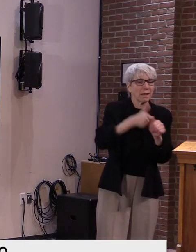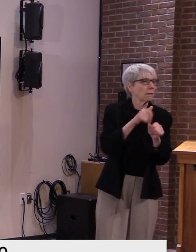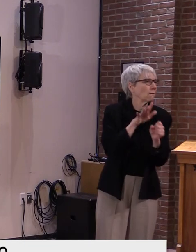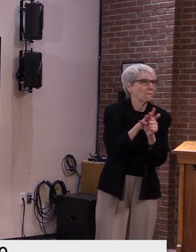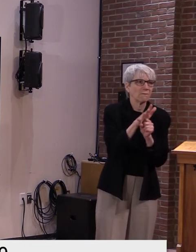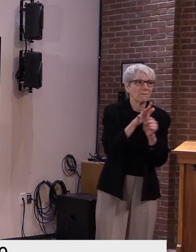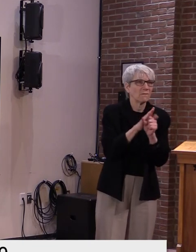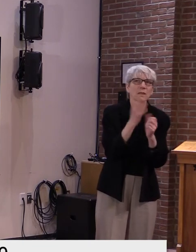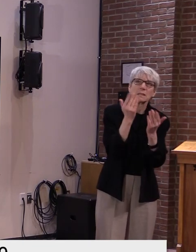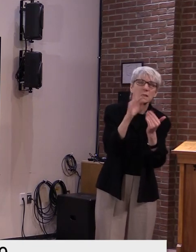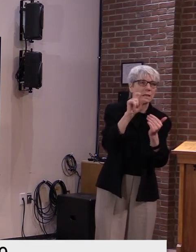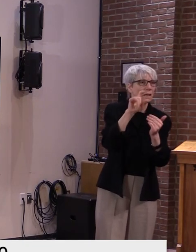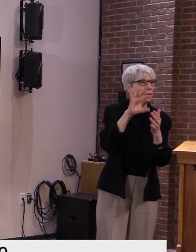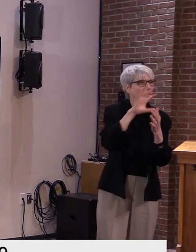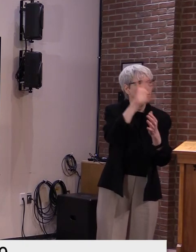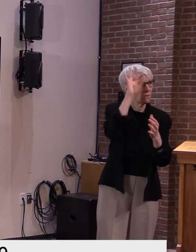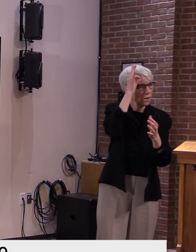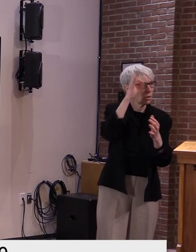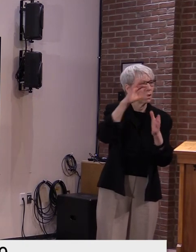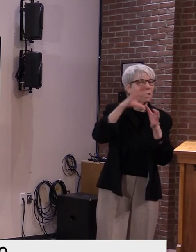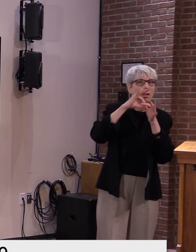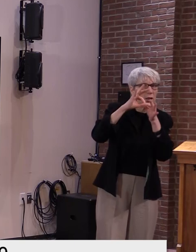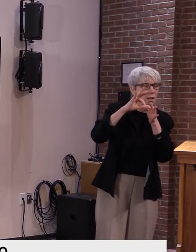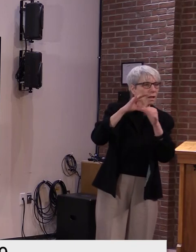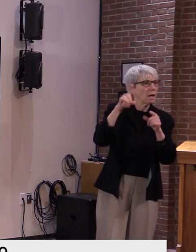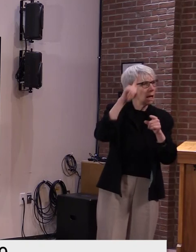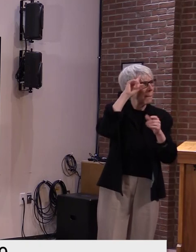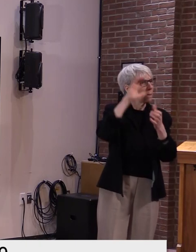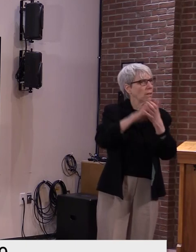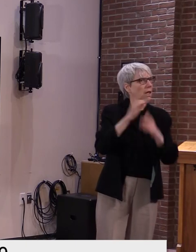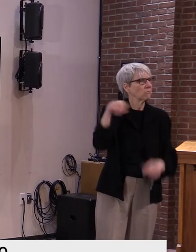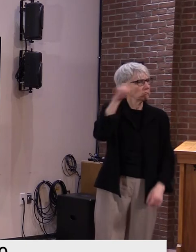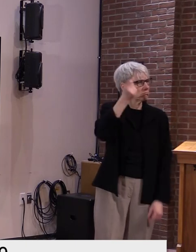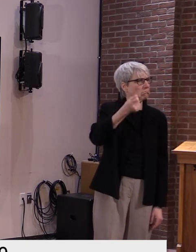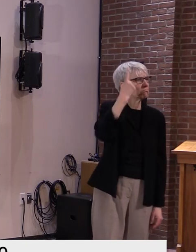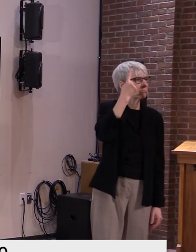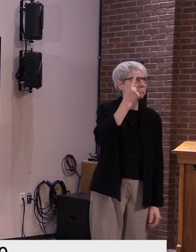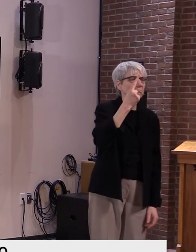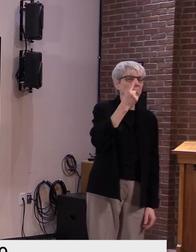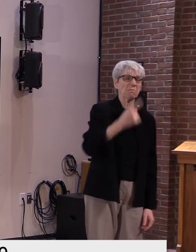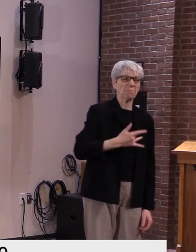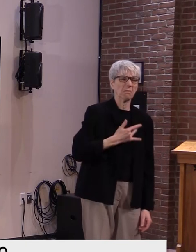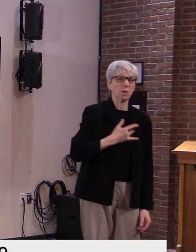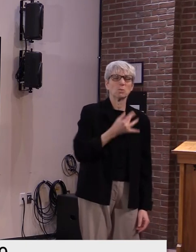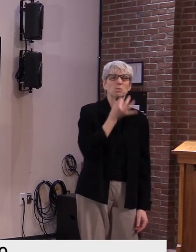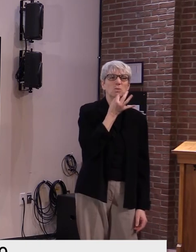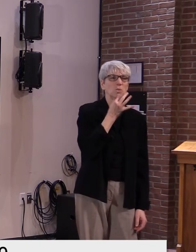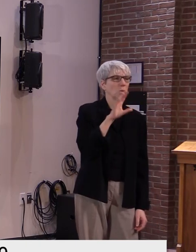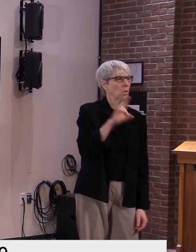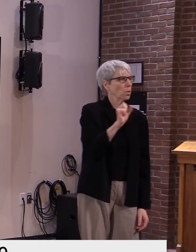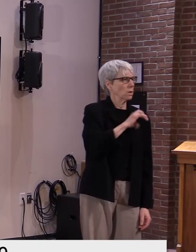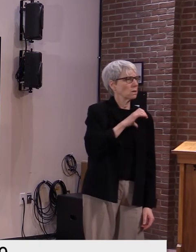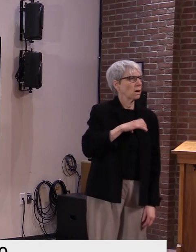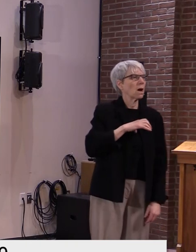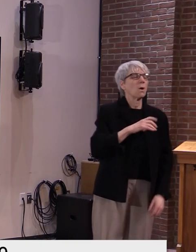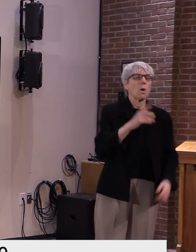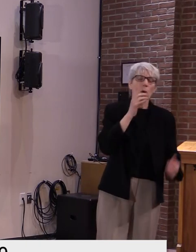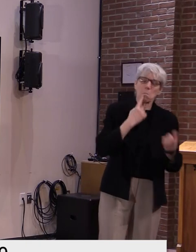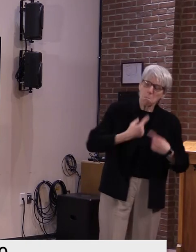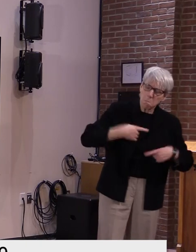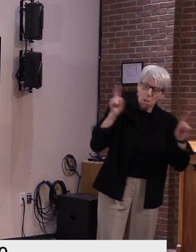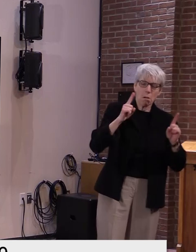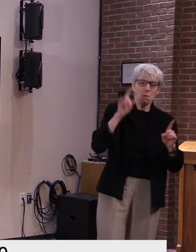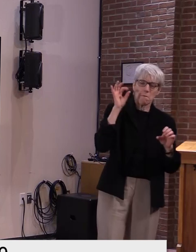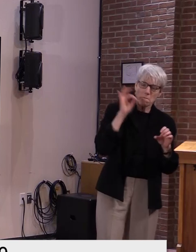hopeful. And I think they get that part. That's why I believe there'll be some sort of compromise. There'll be something that will come into